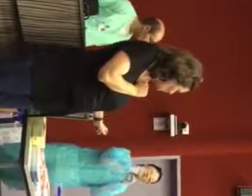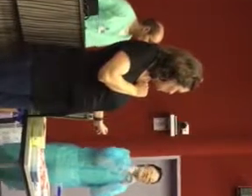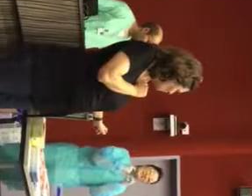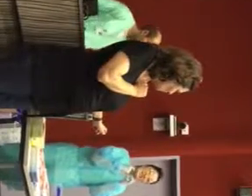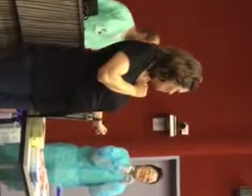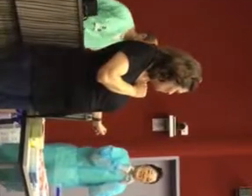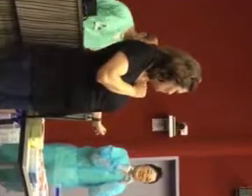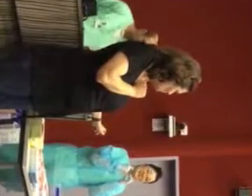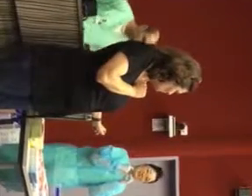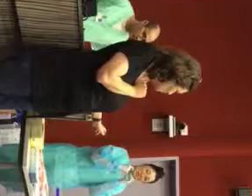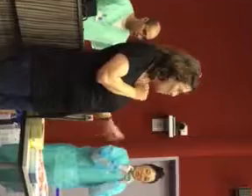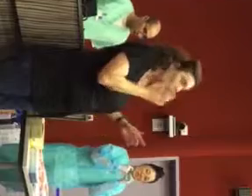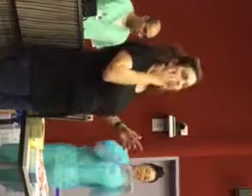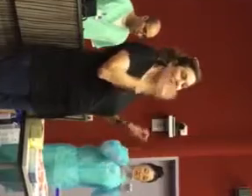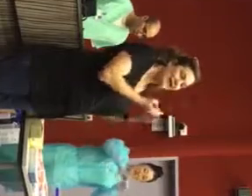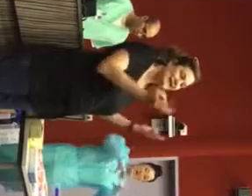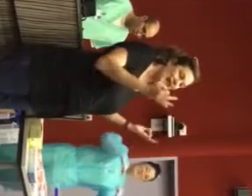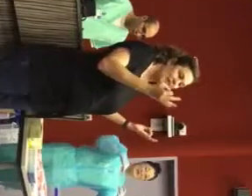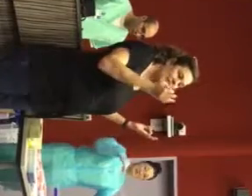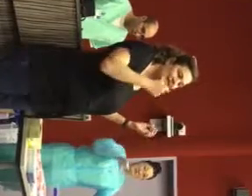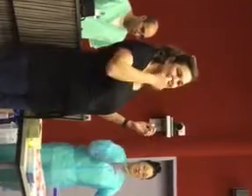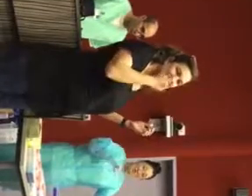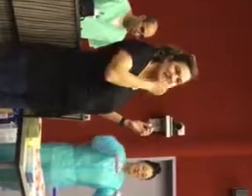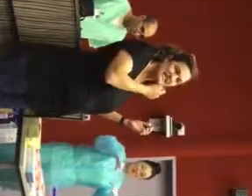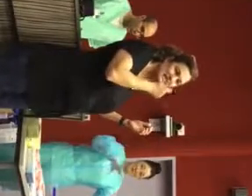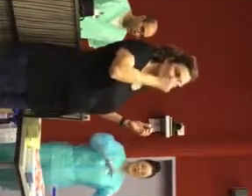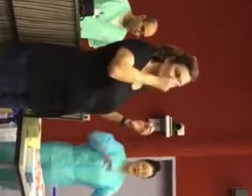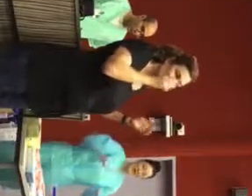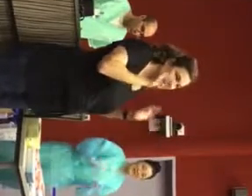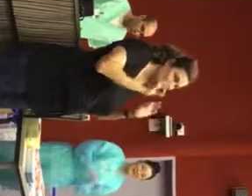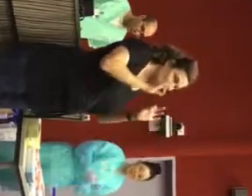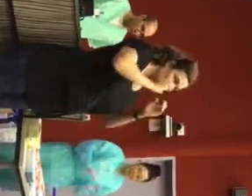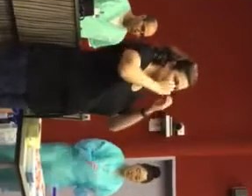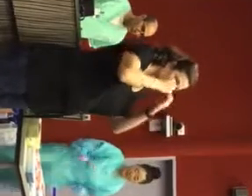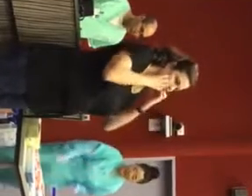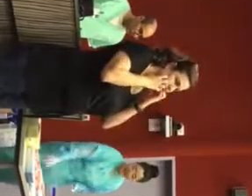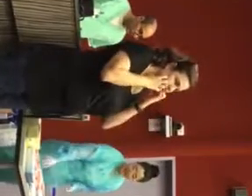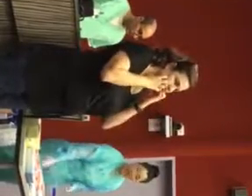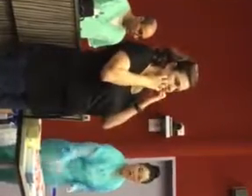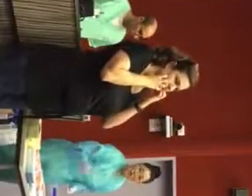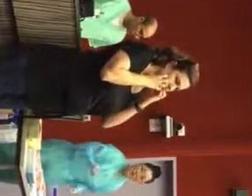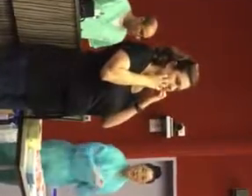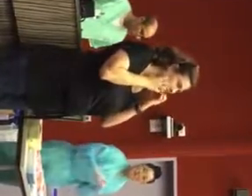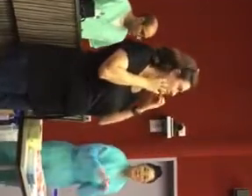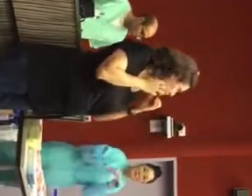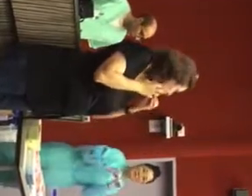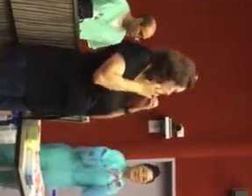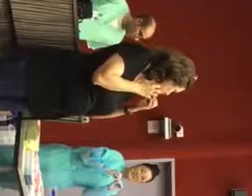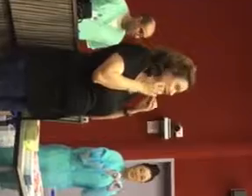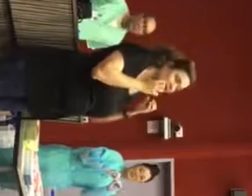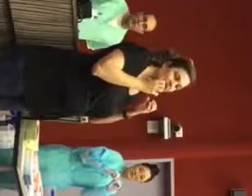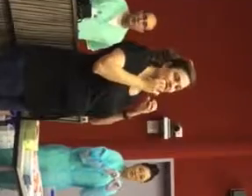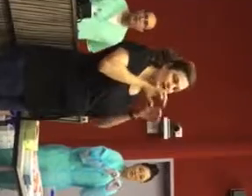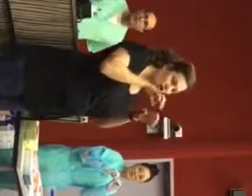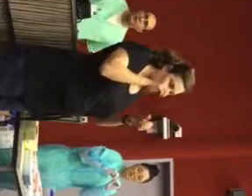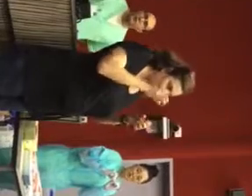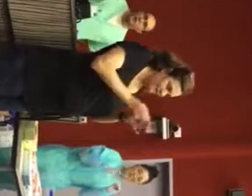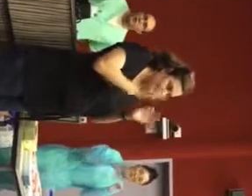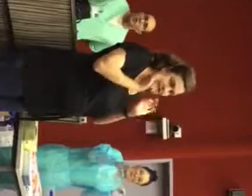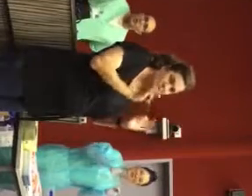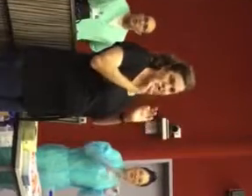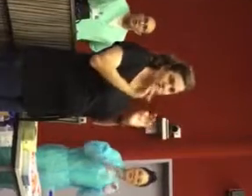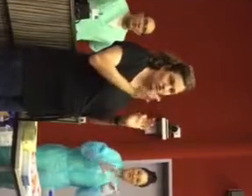actually recessed. So the shape's gonna change. So meaning is you're gonna have a loose denture.